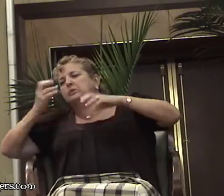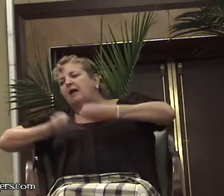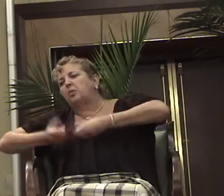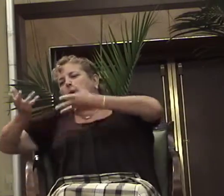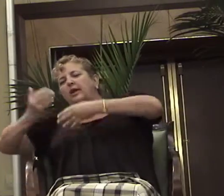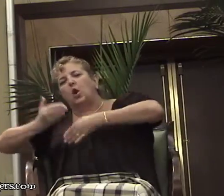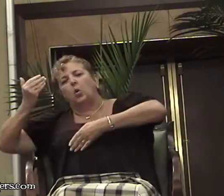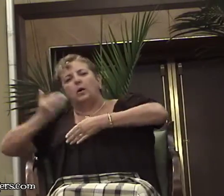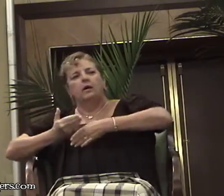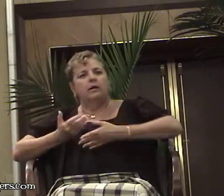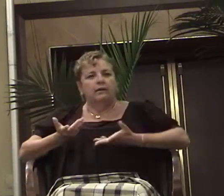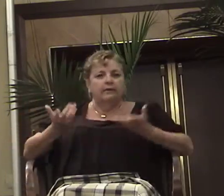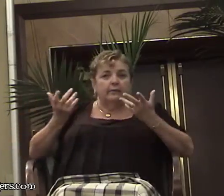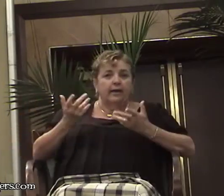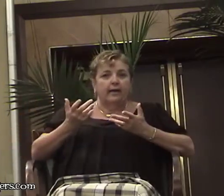by going Alcoholics Anonymous.